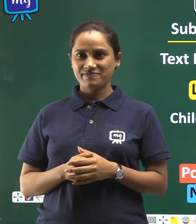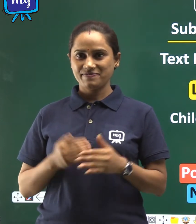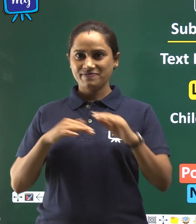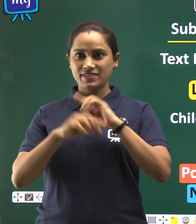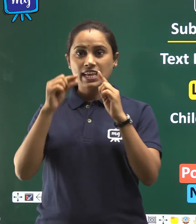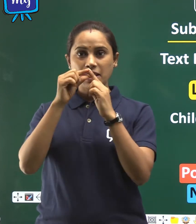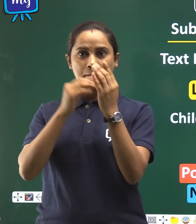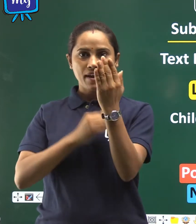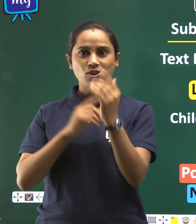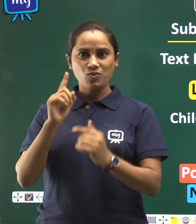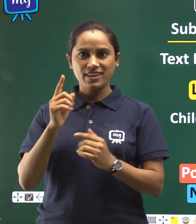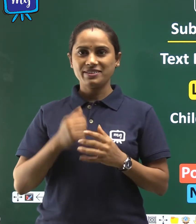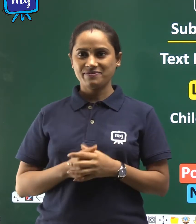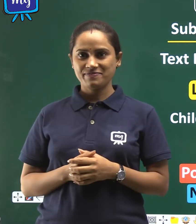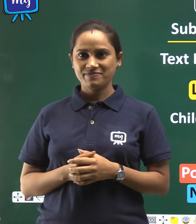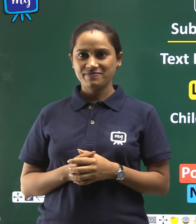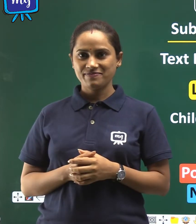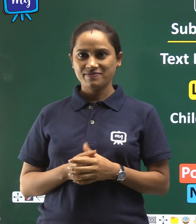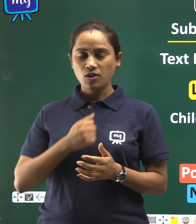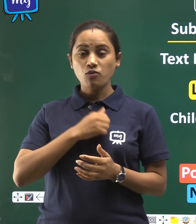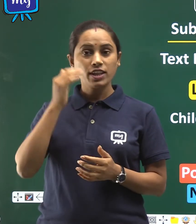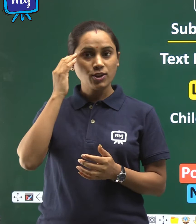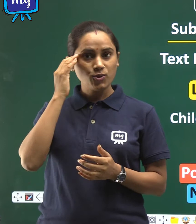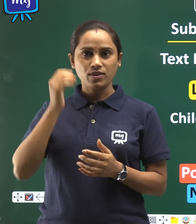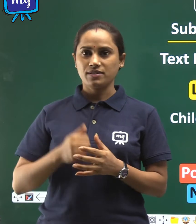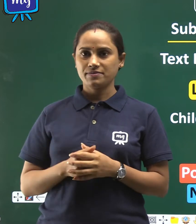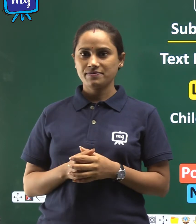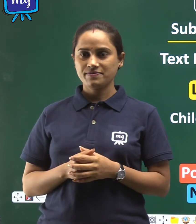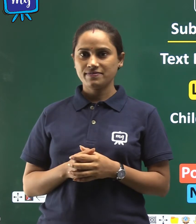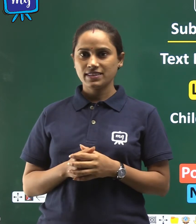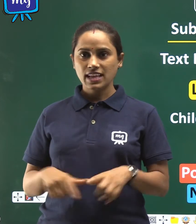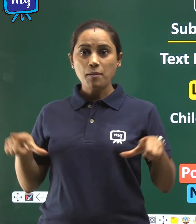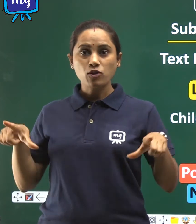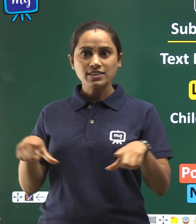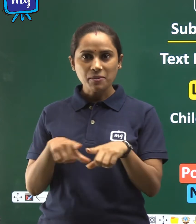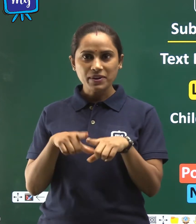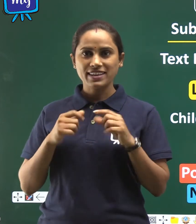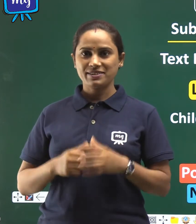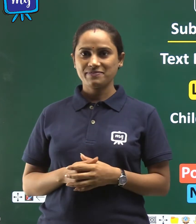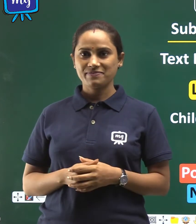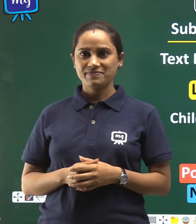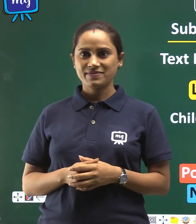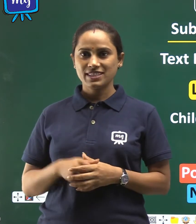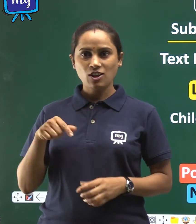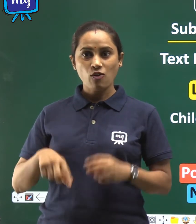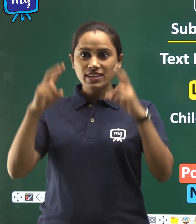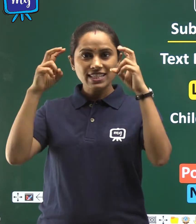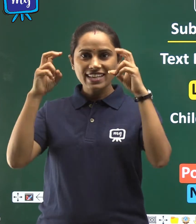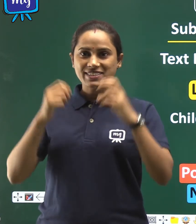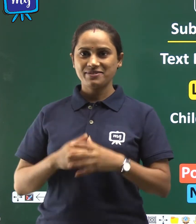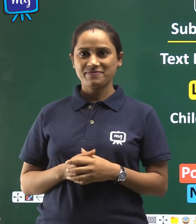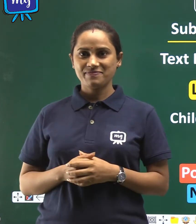in part 1, we knew about the summary of this